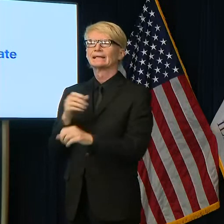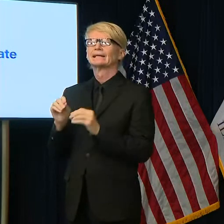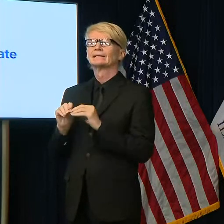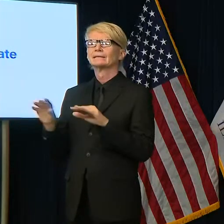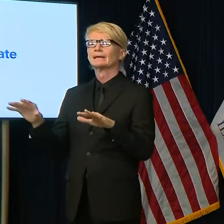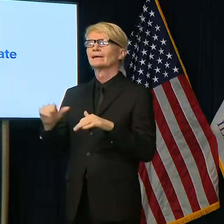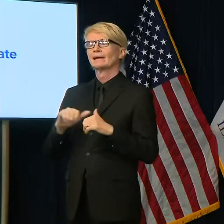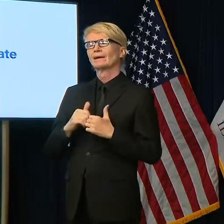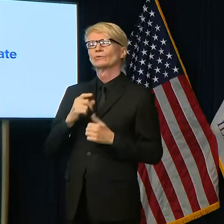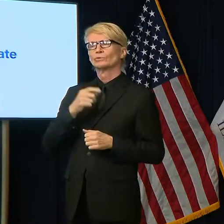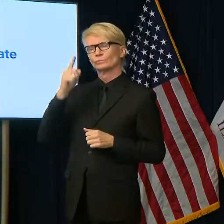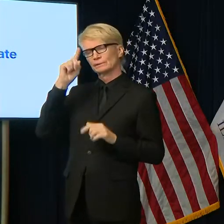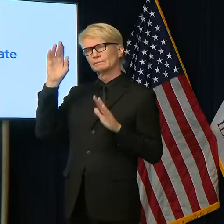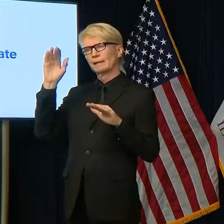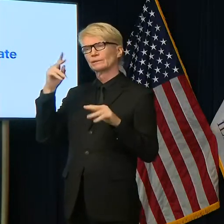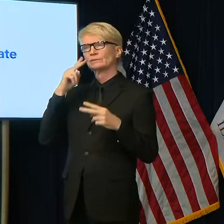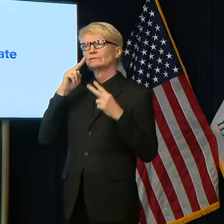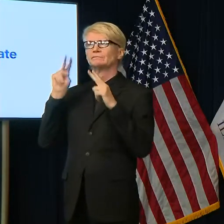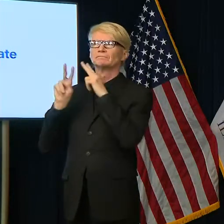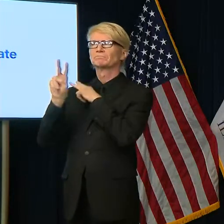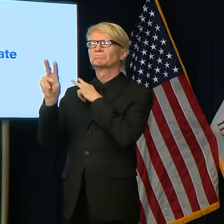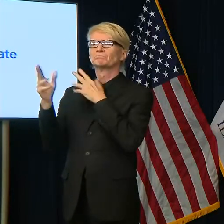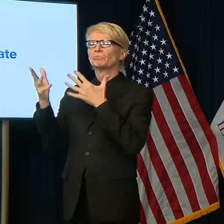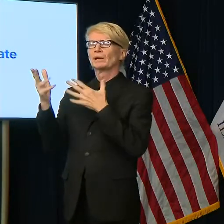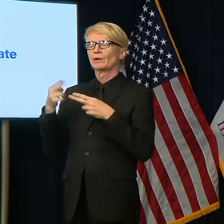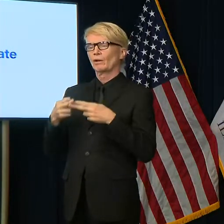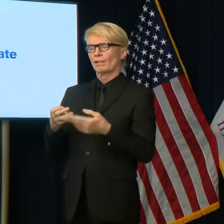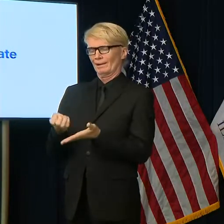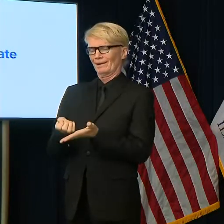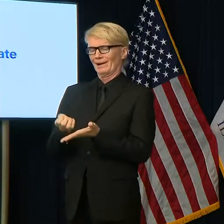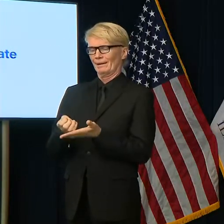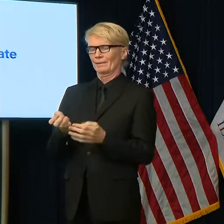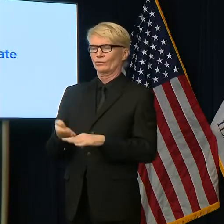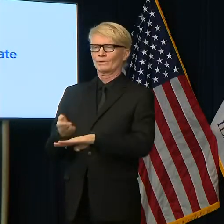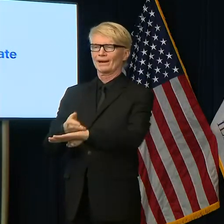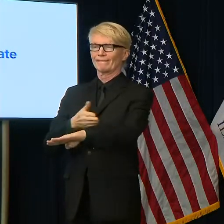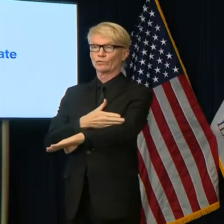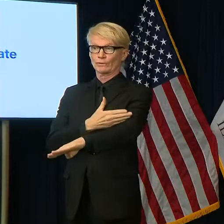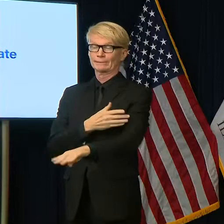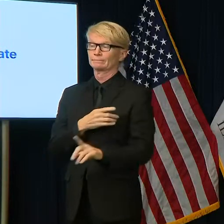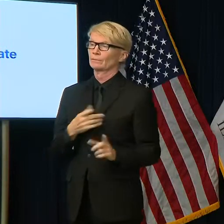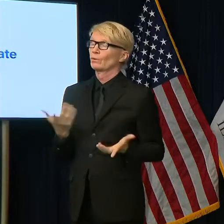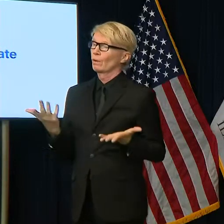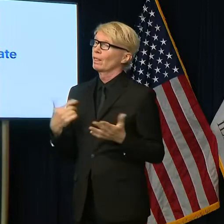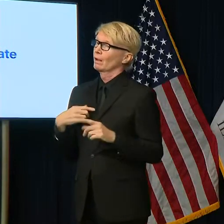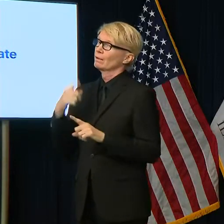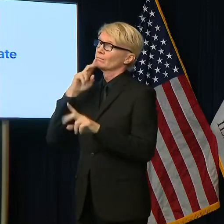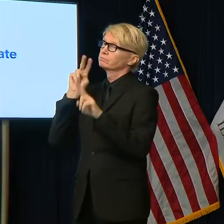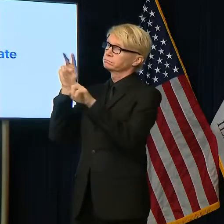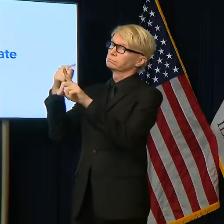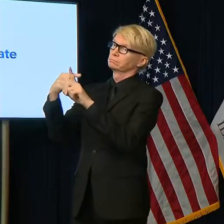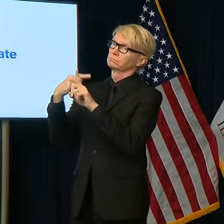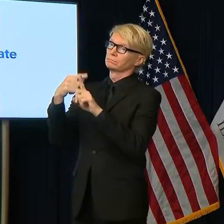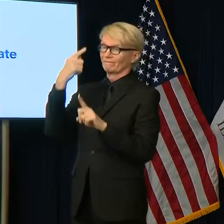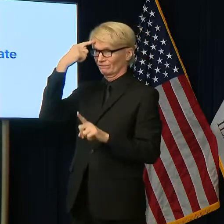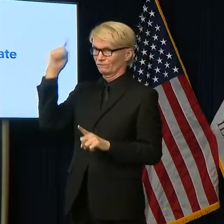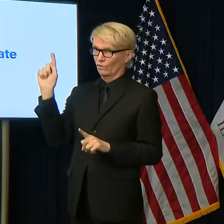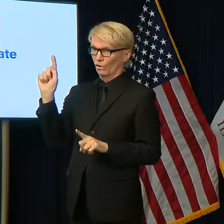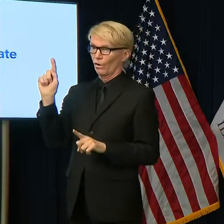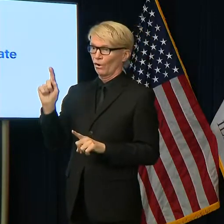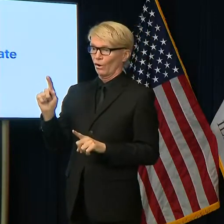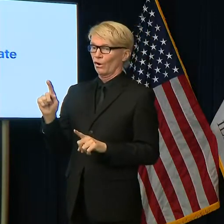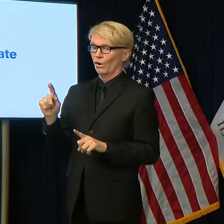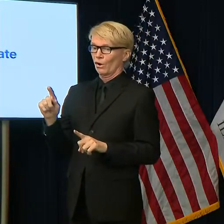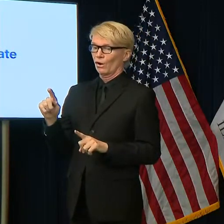economic recovery? Well, let me start with the last part. I'm very hopeful for economic recovery coming with a